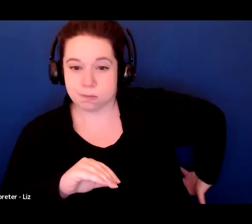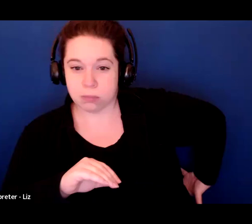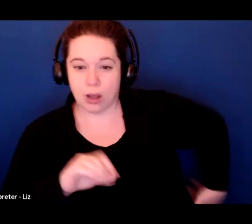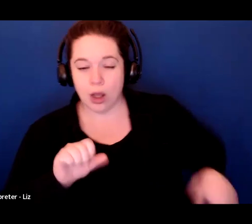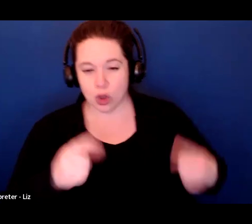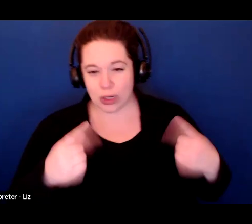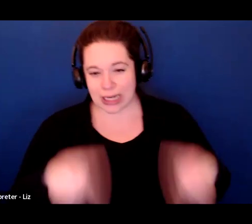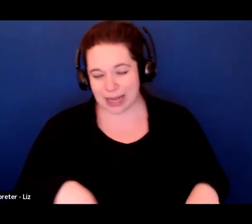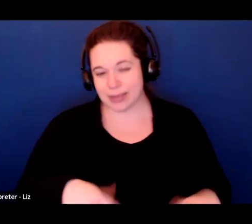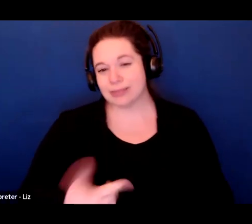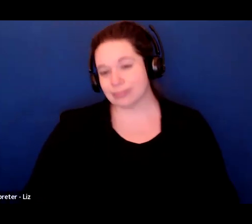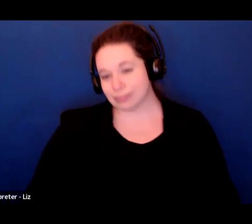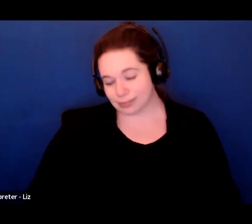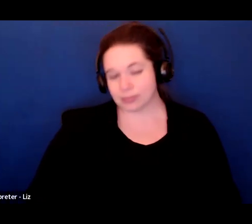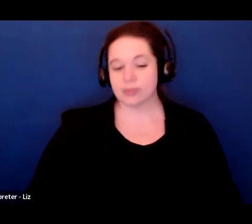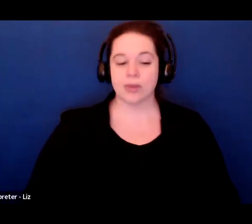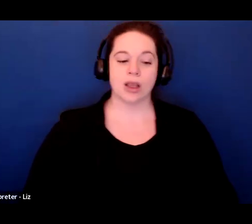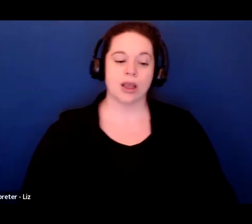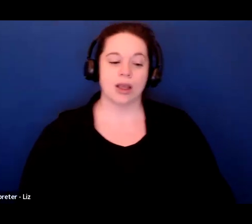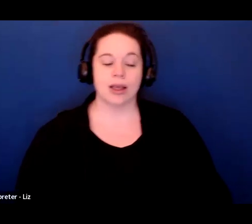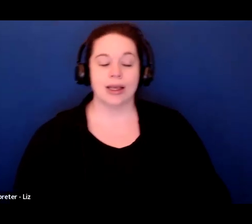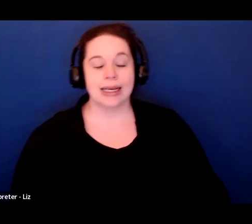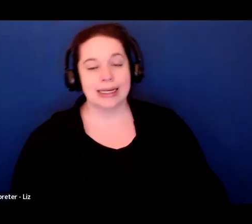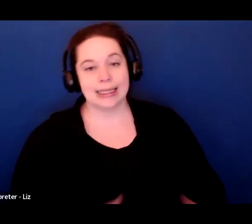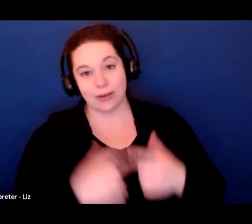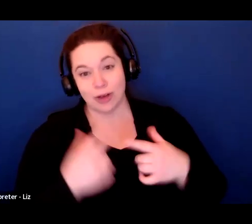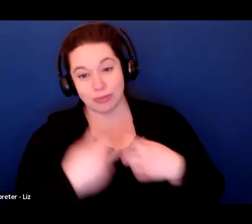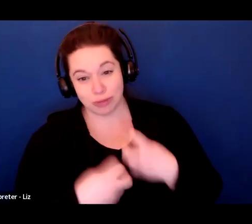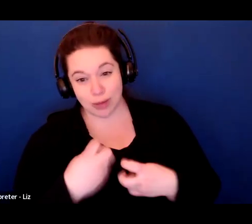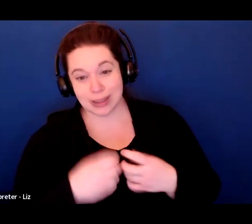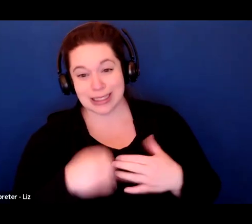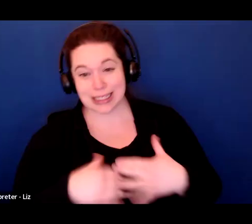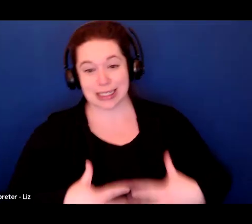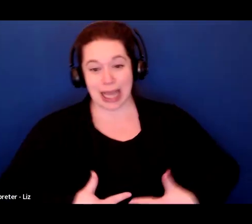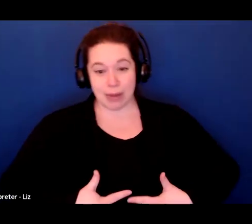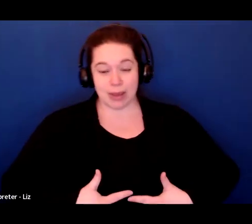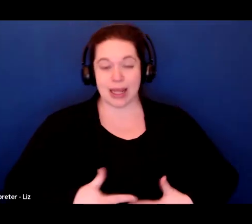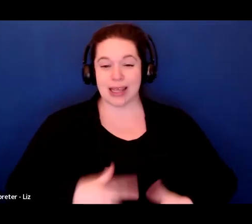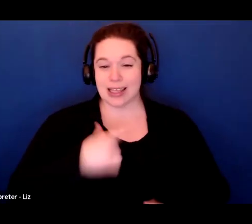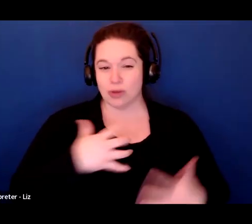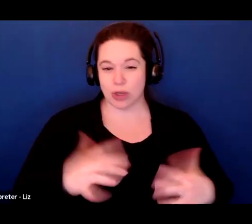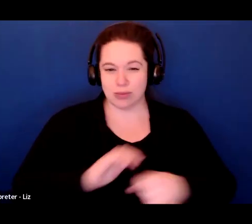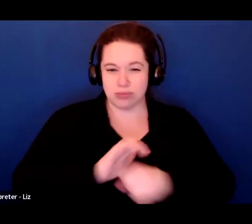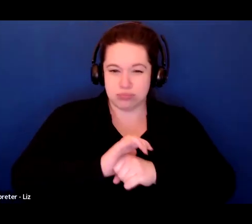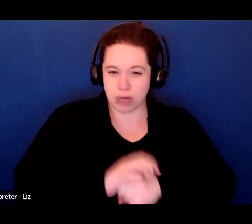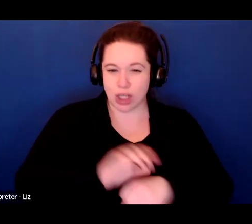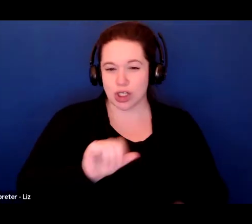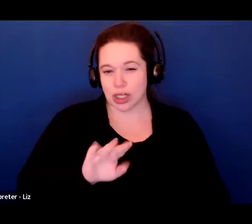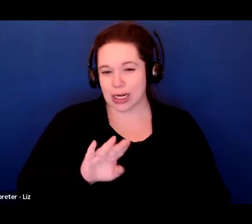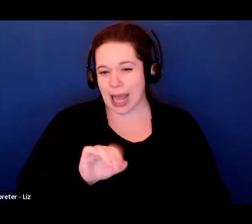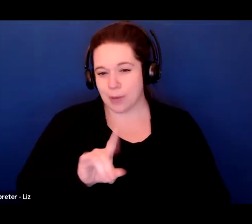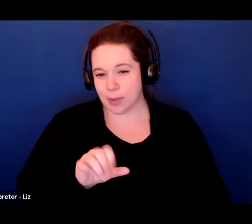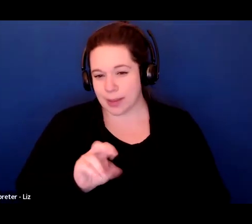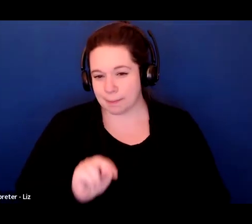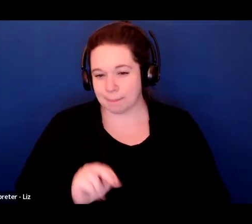it sometimes collects there. And then you've got problem because now it's in your abdomen and then you've got too much pressure in your abdomen. And